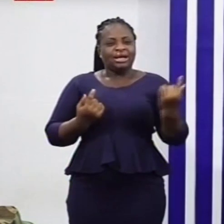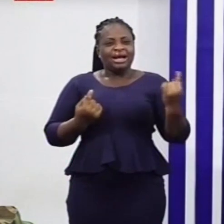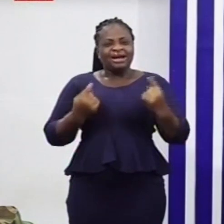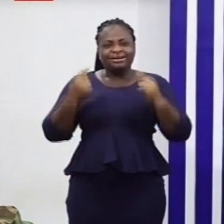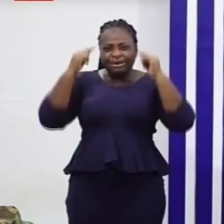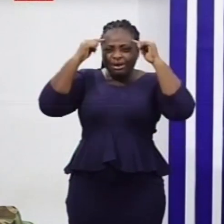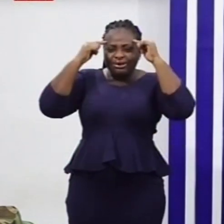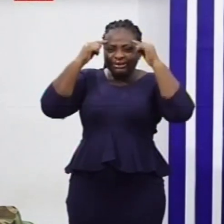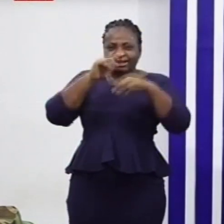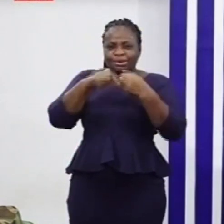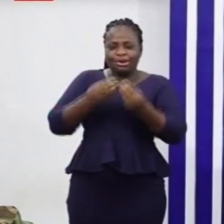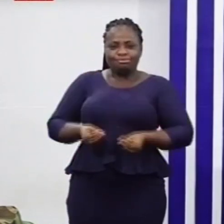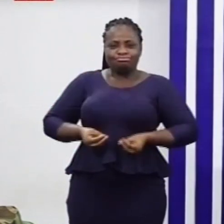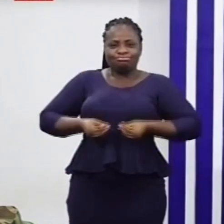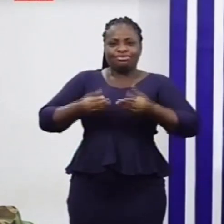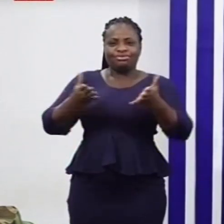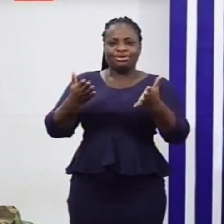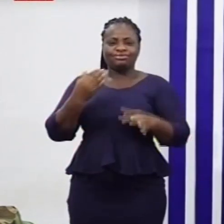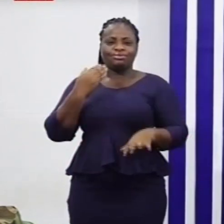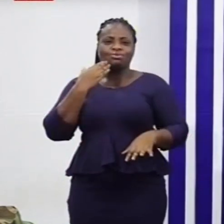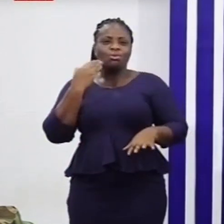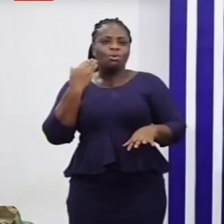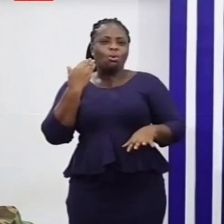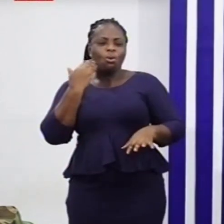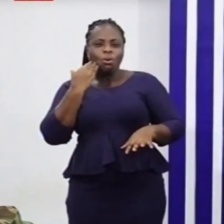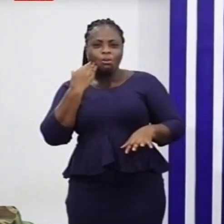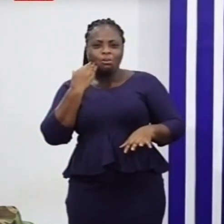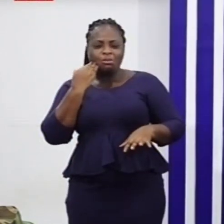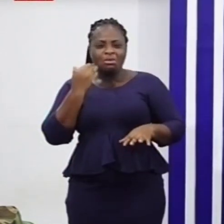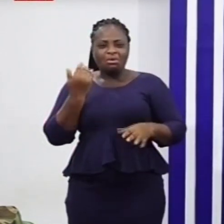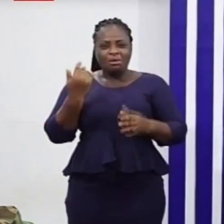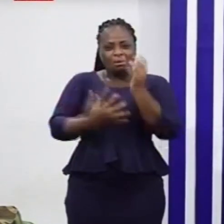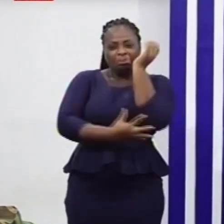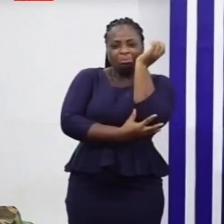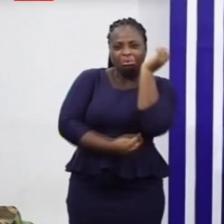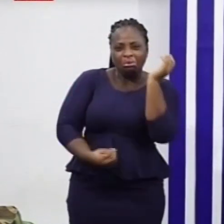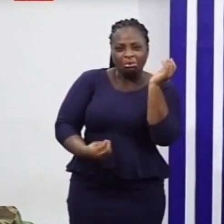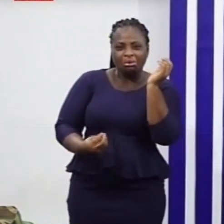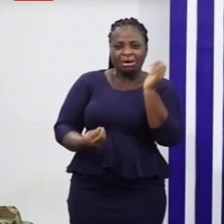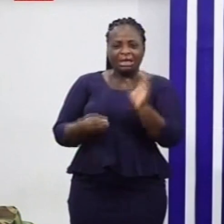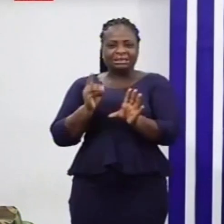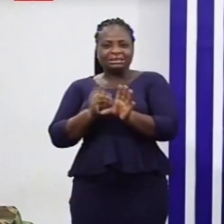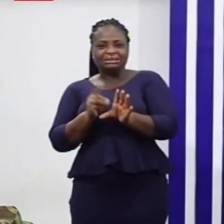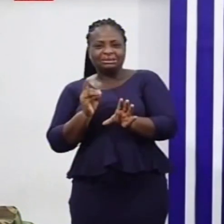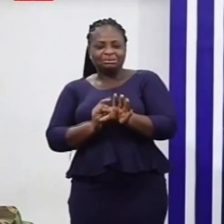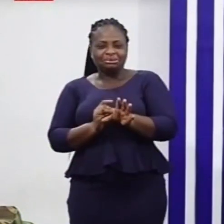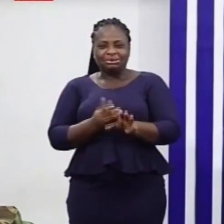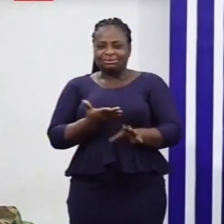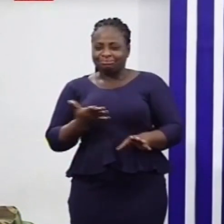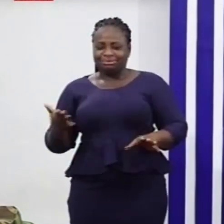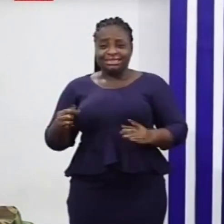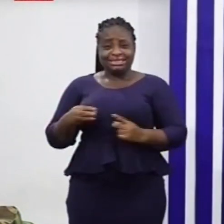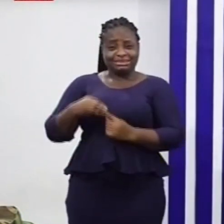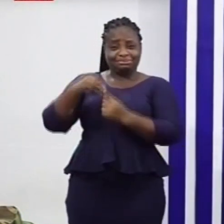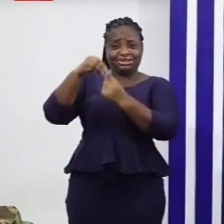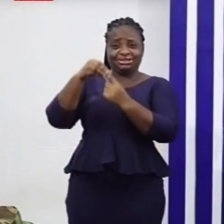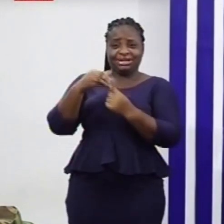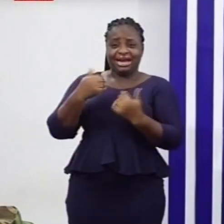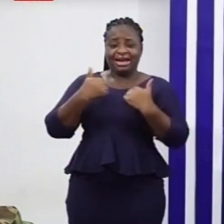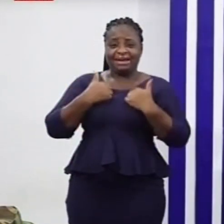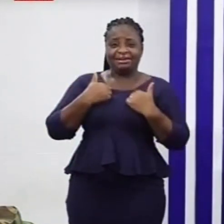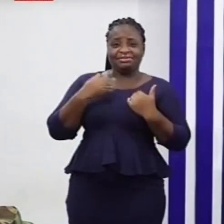concerns about providing for the homeless and the vulnerable at this point in time, especially when in about